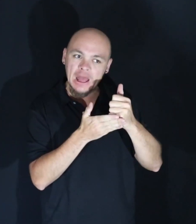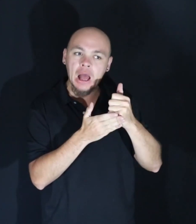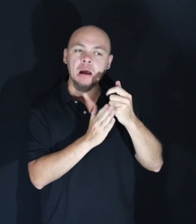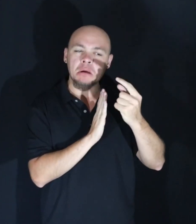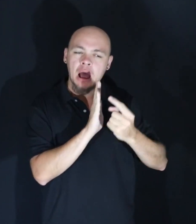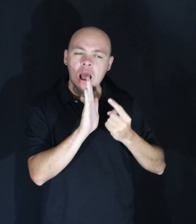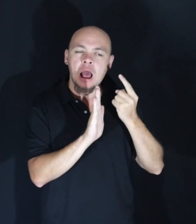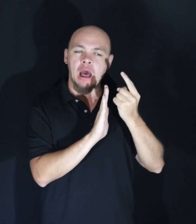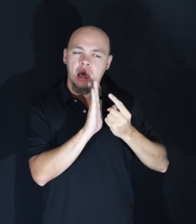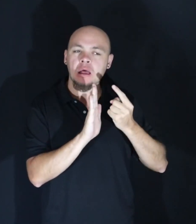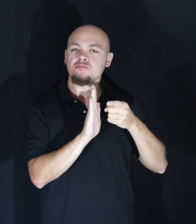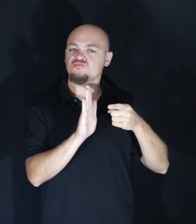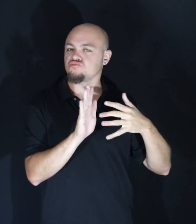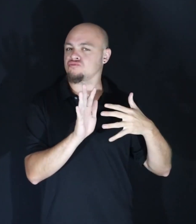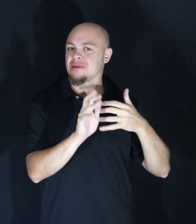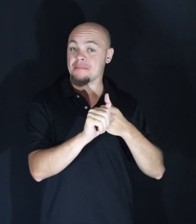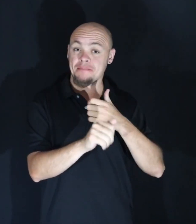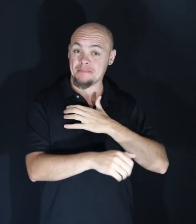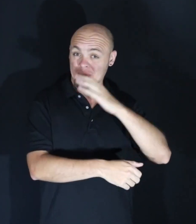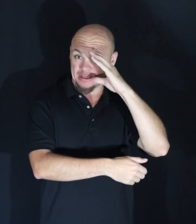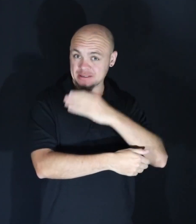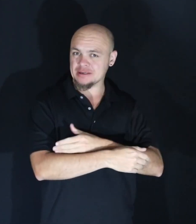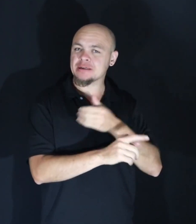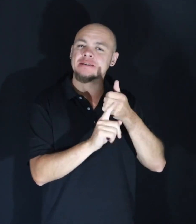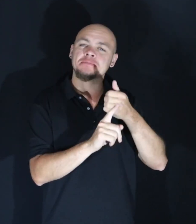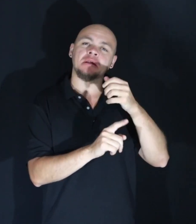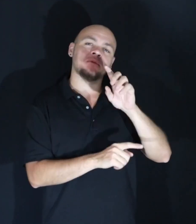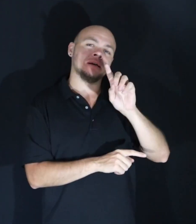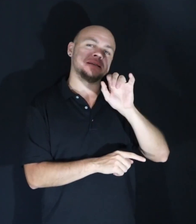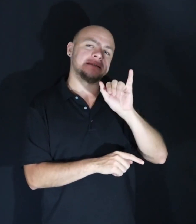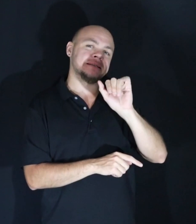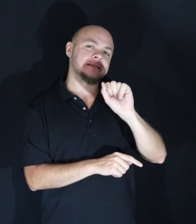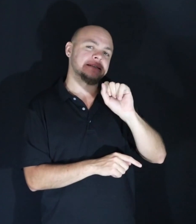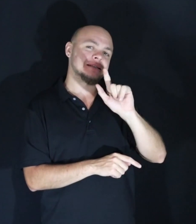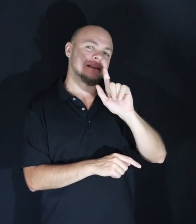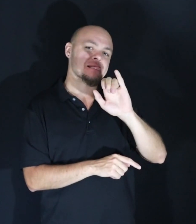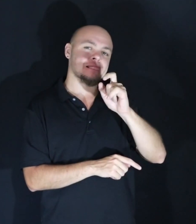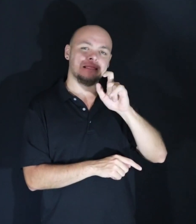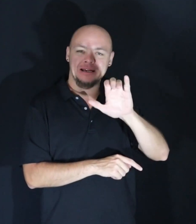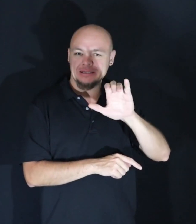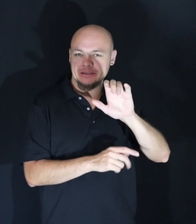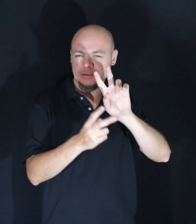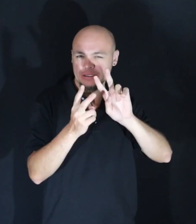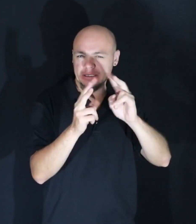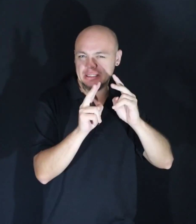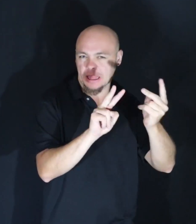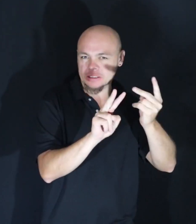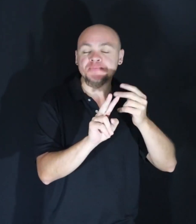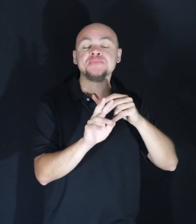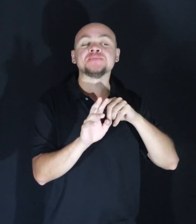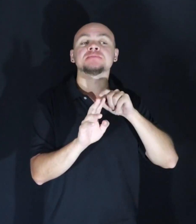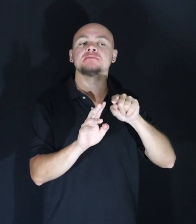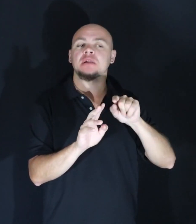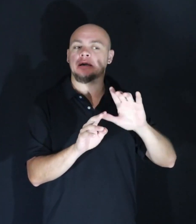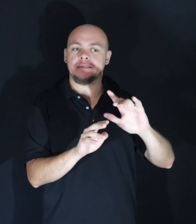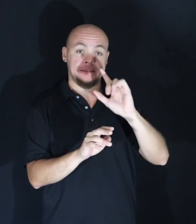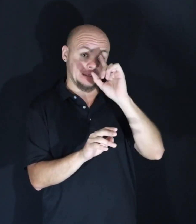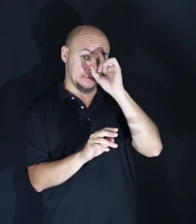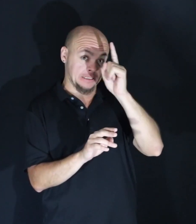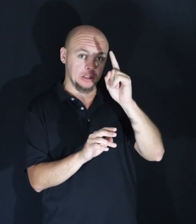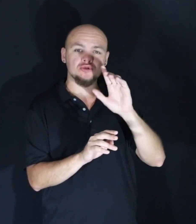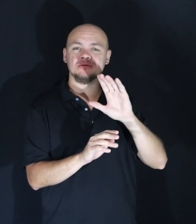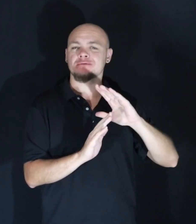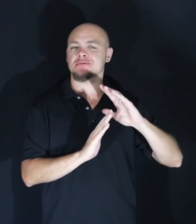up. My son is dyslexic, and his intelligence is at the top 1% of children his